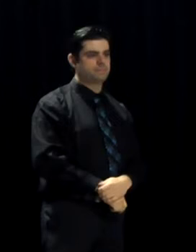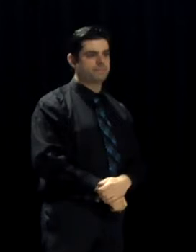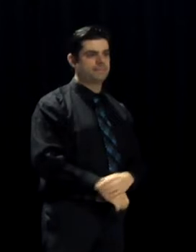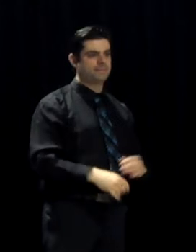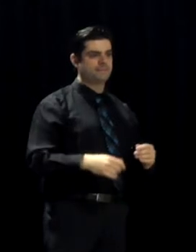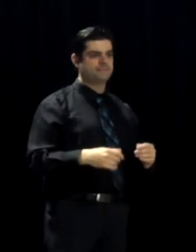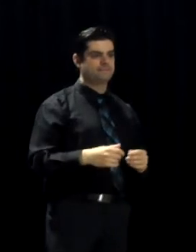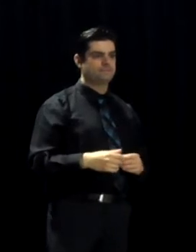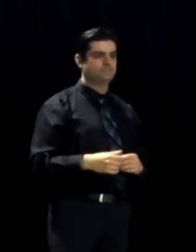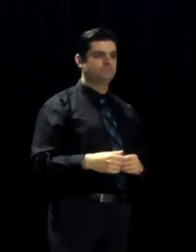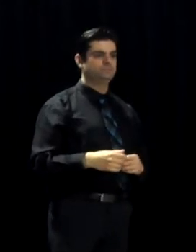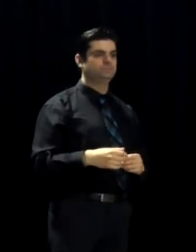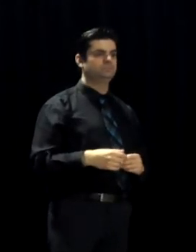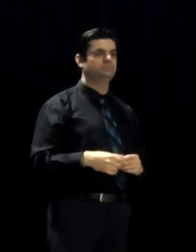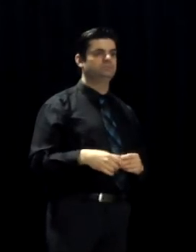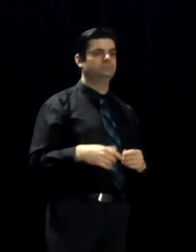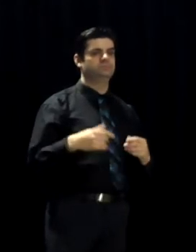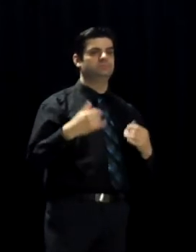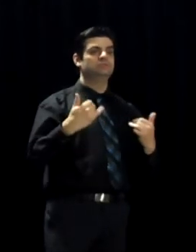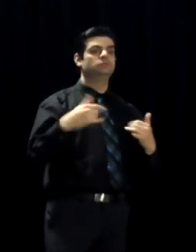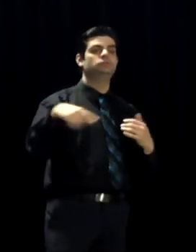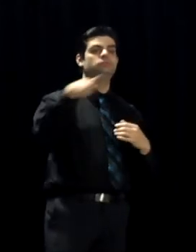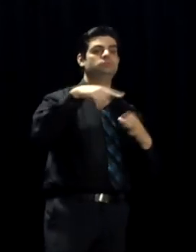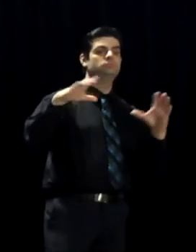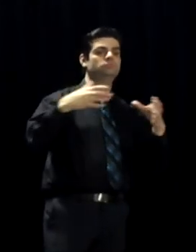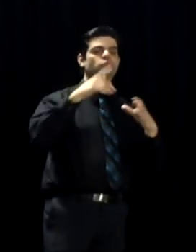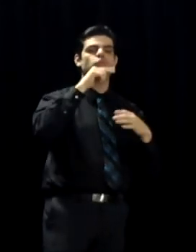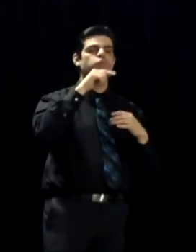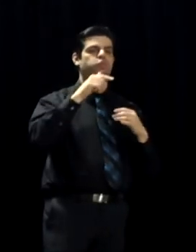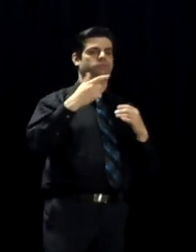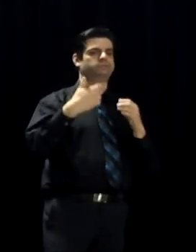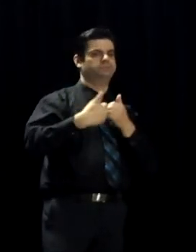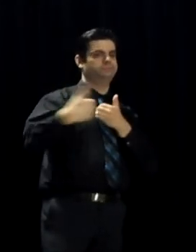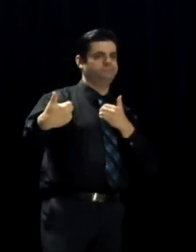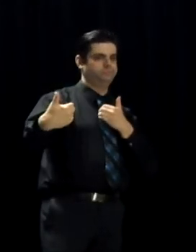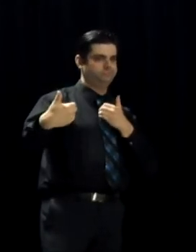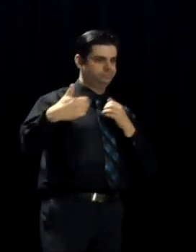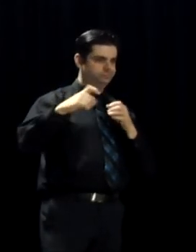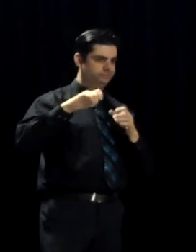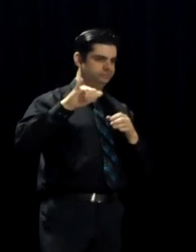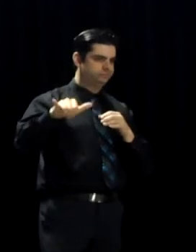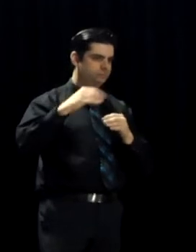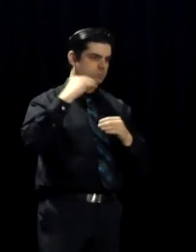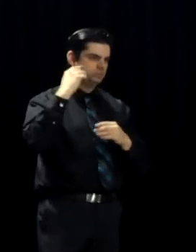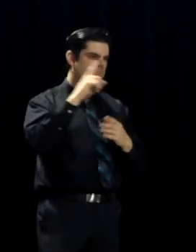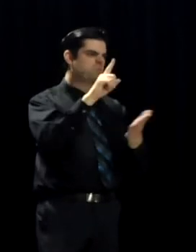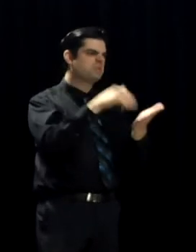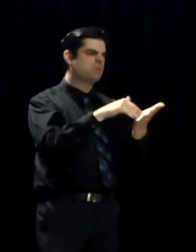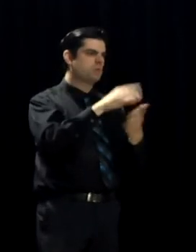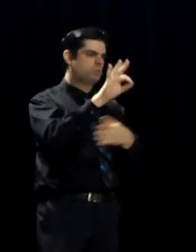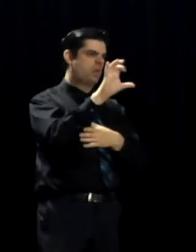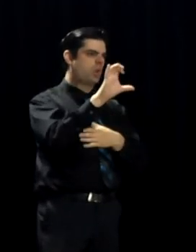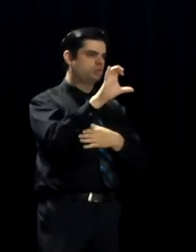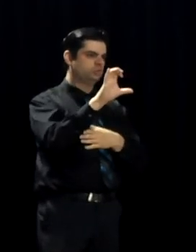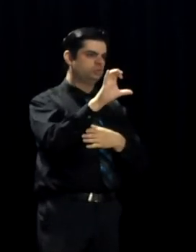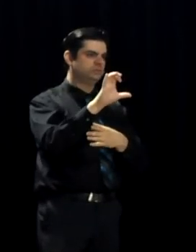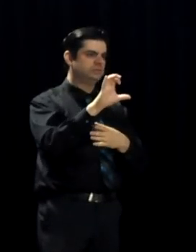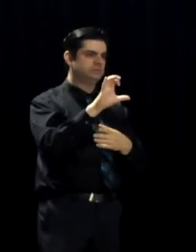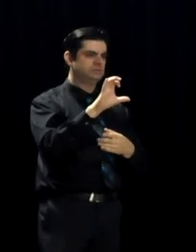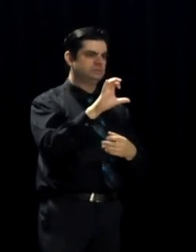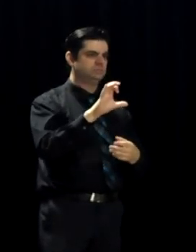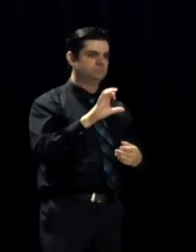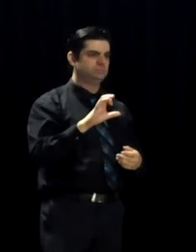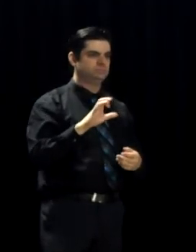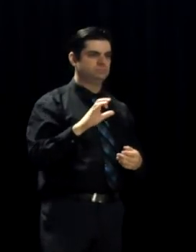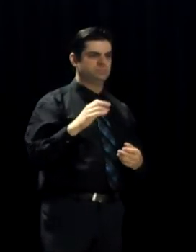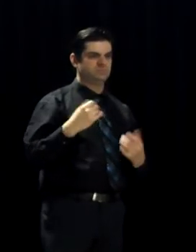and quarantine, which is certainly big numbers right now. As we